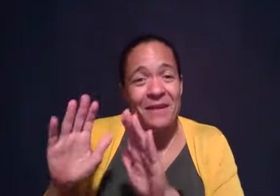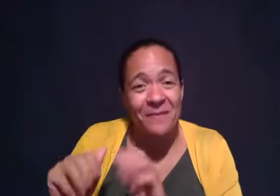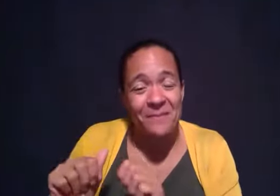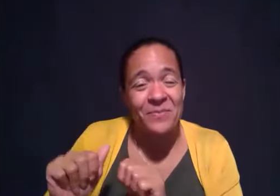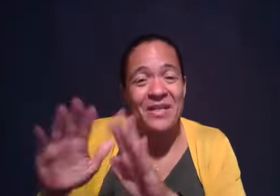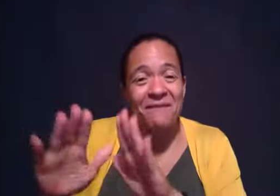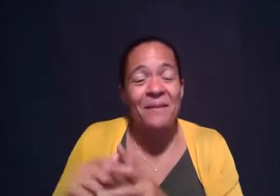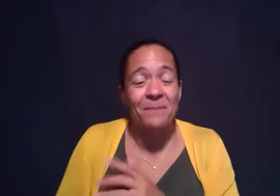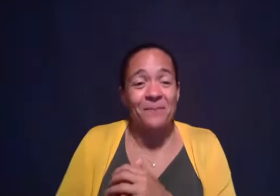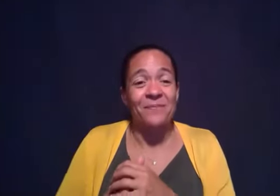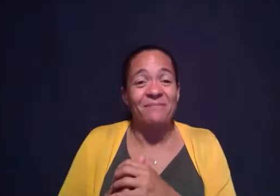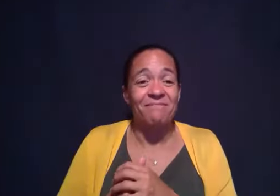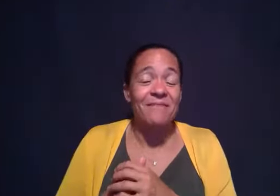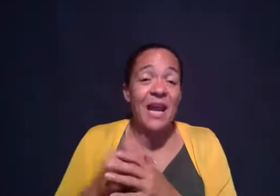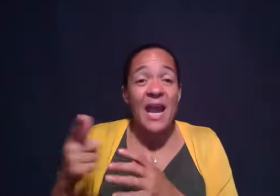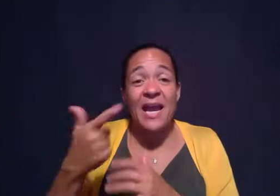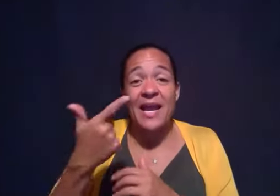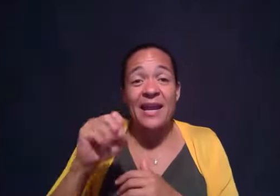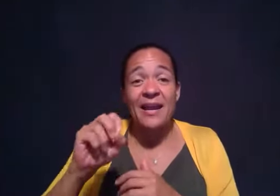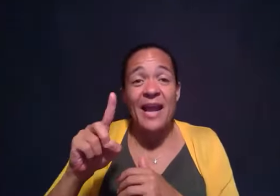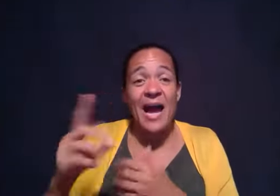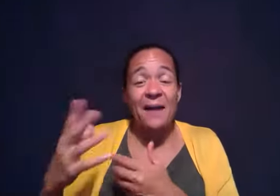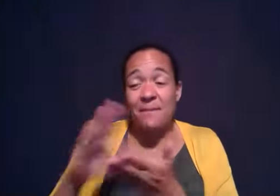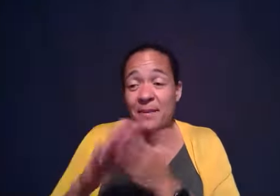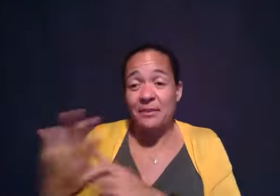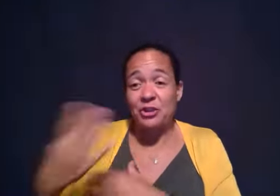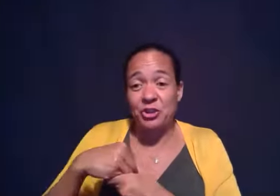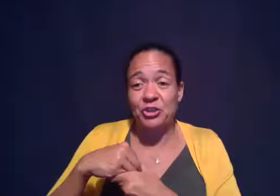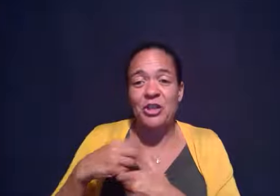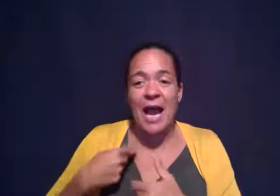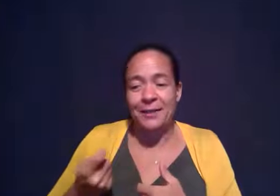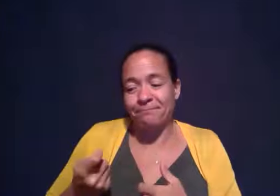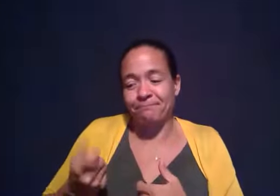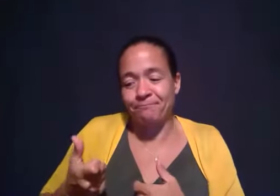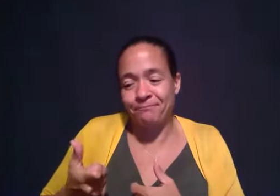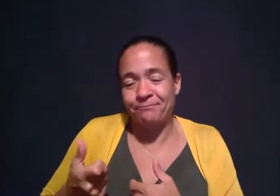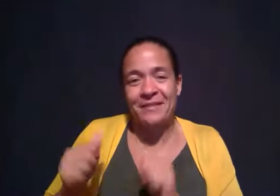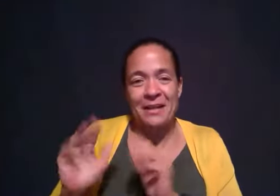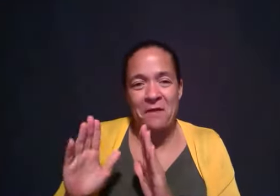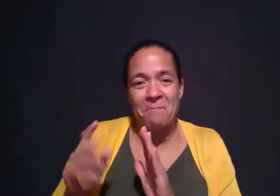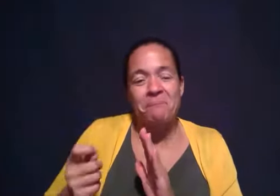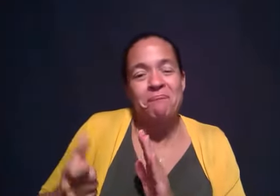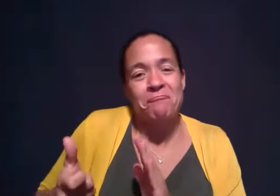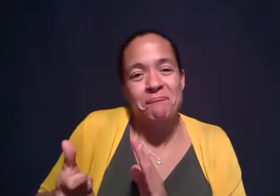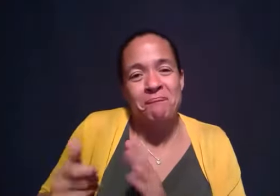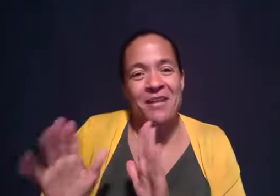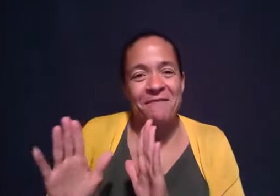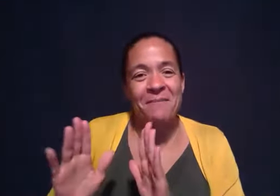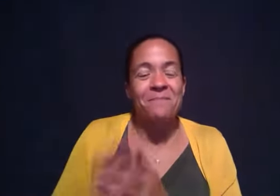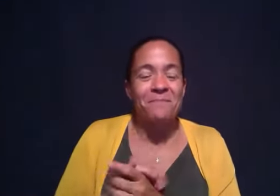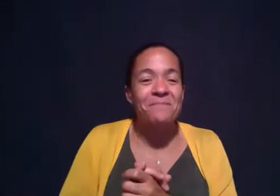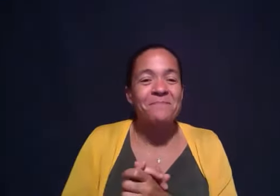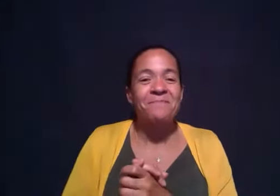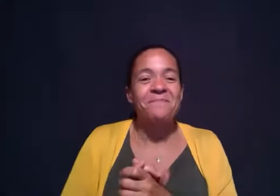bigger in my life. 1 inch at a time, I've surrendered something as God has gotten bigger. And every single time, what I've given